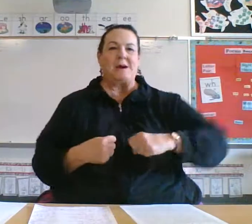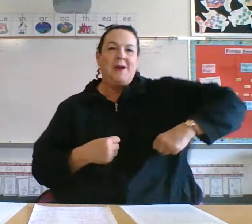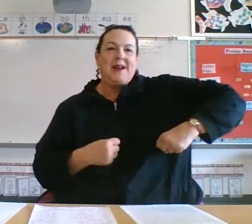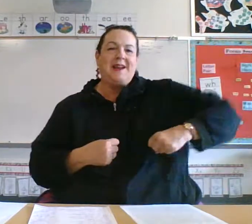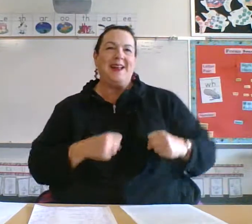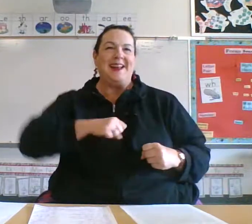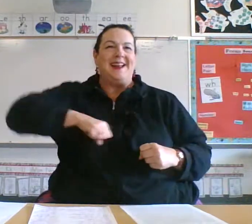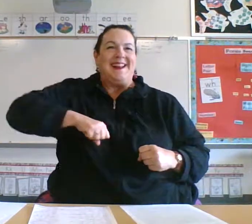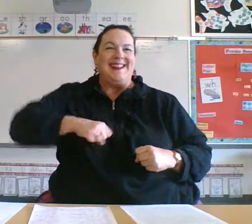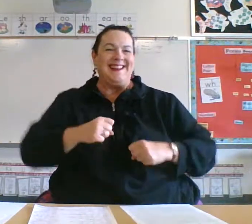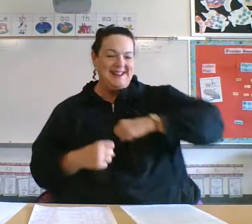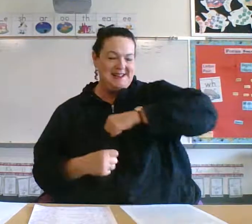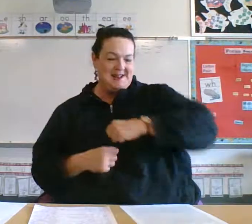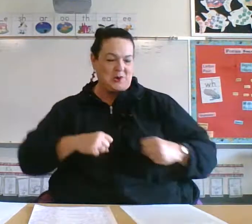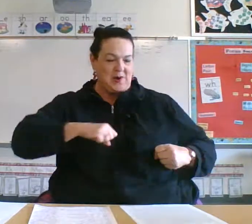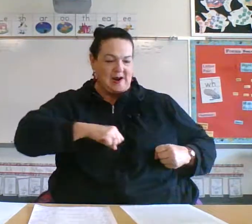way. Crowd.